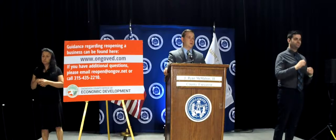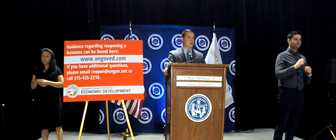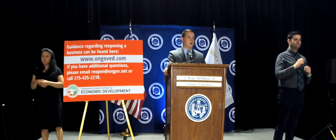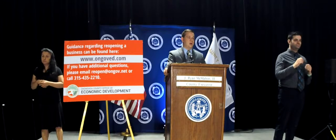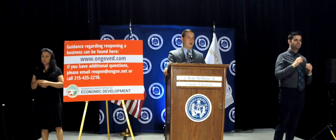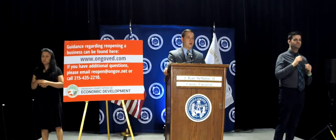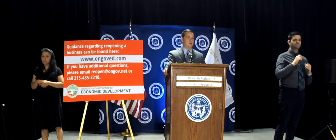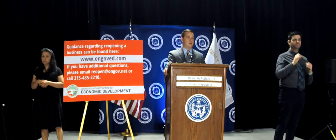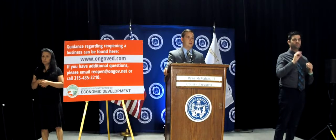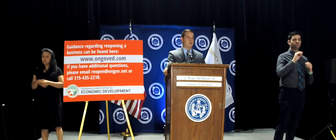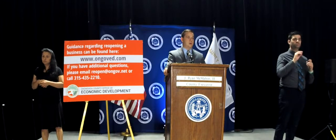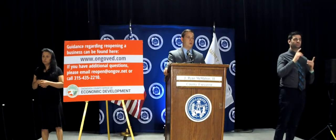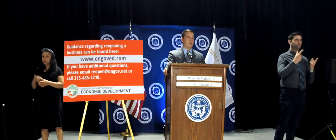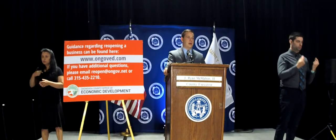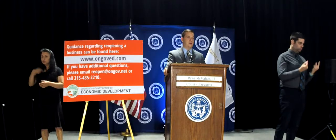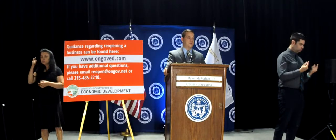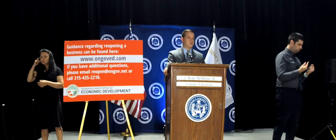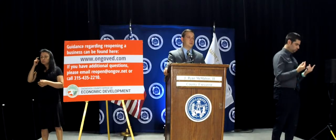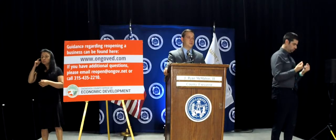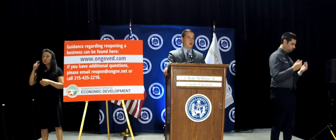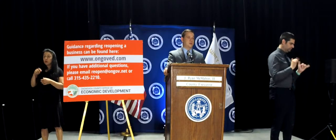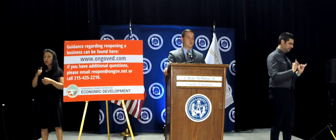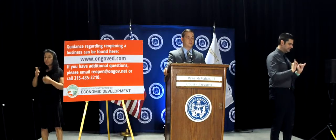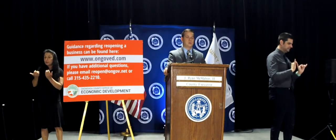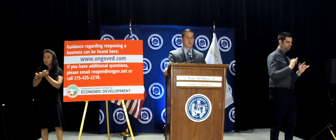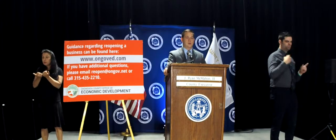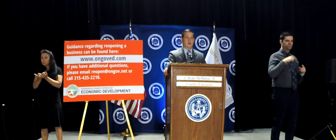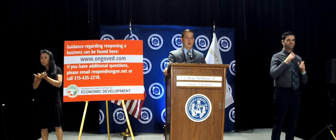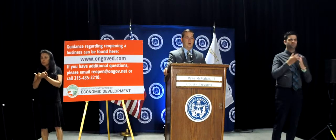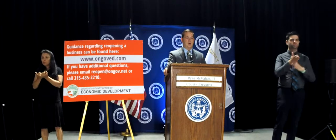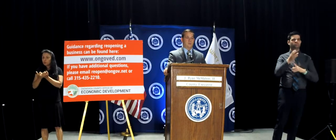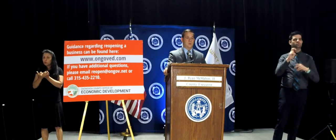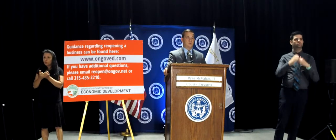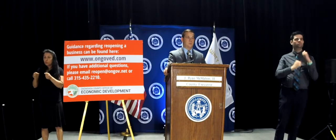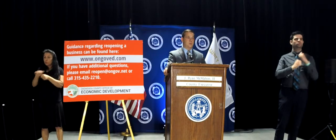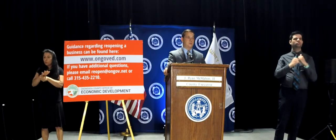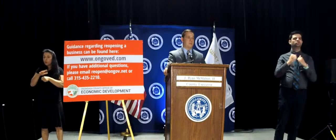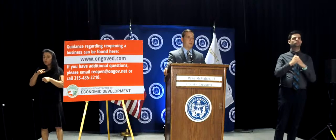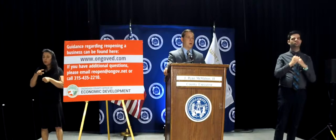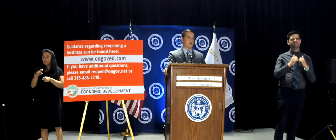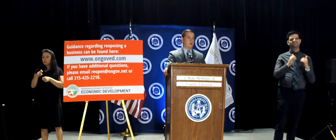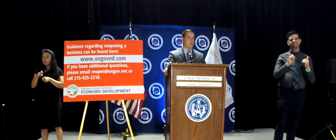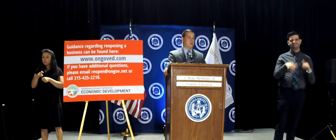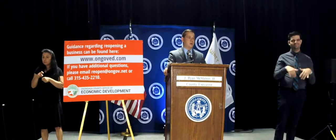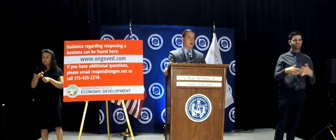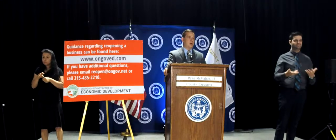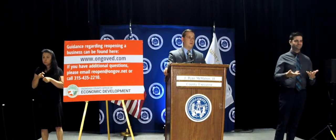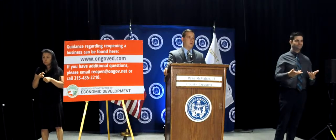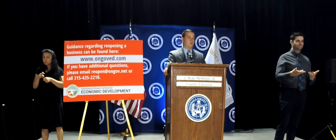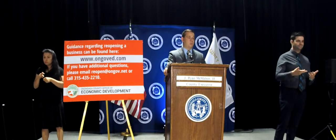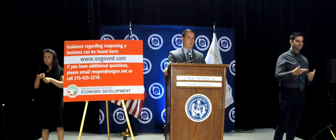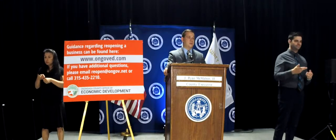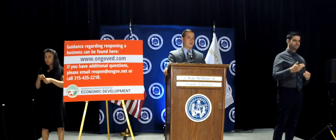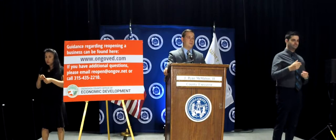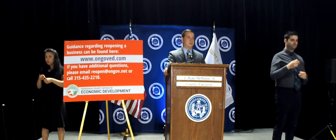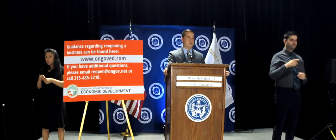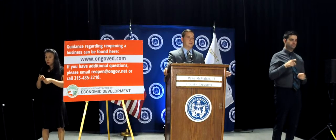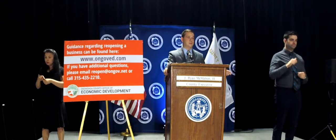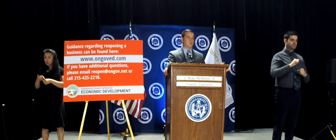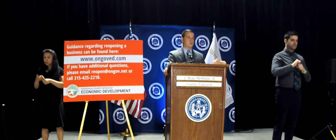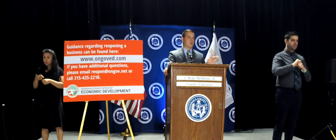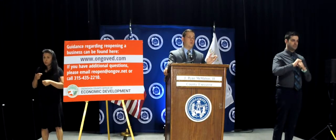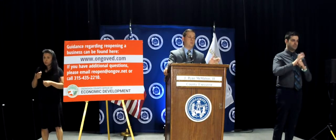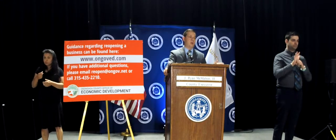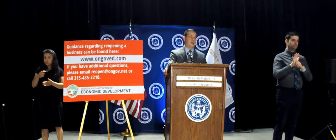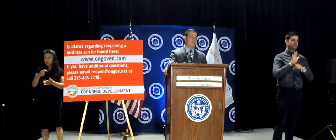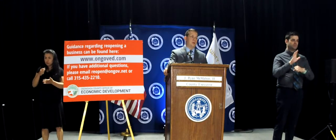consider. The COVID energy surcharge, which would be temporary over a period of time to get us